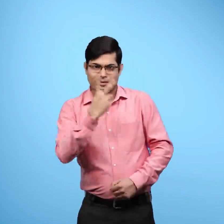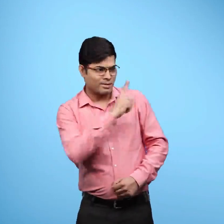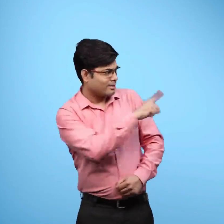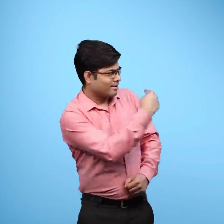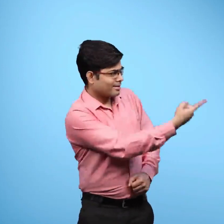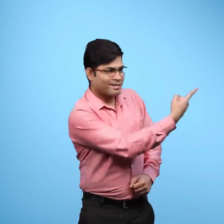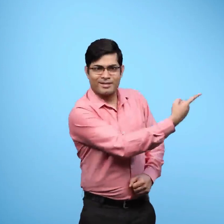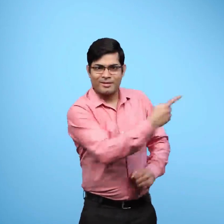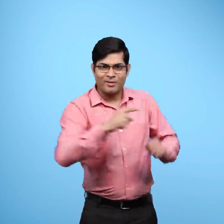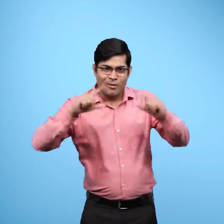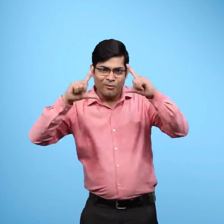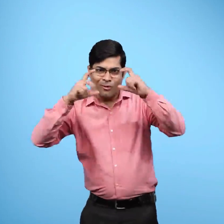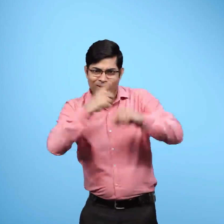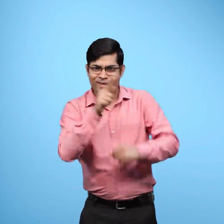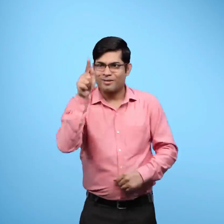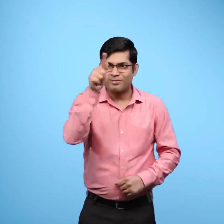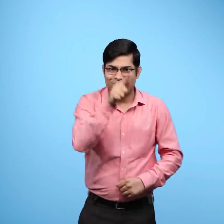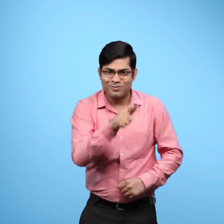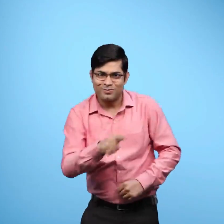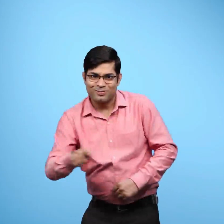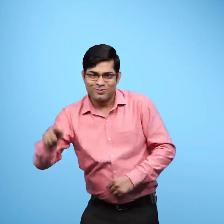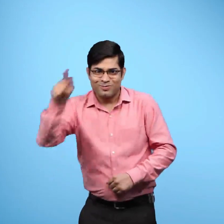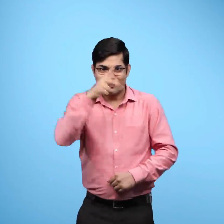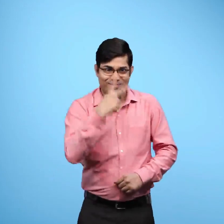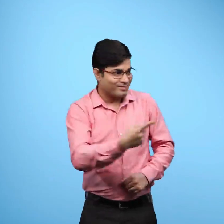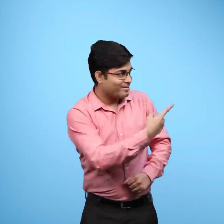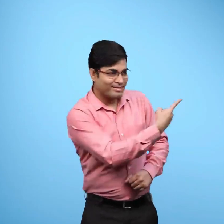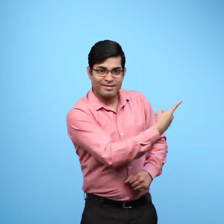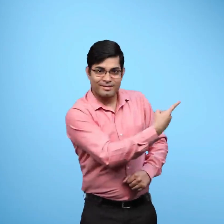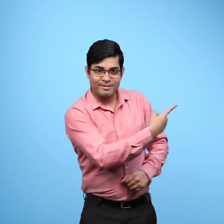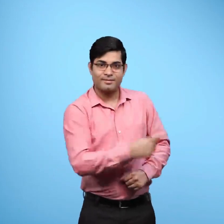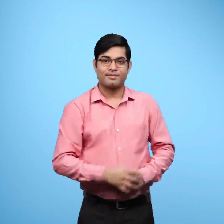At the right side of this, there is a small picture of a circle.